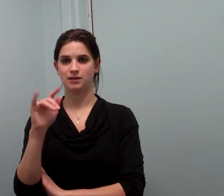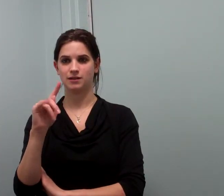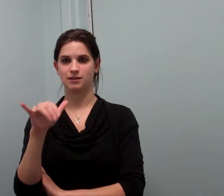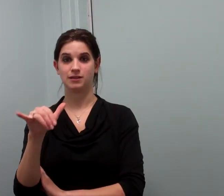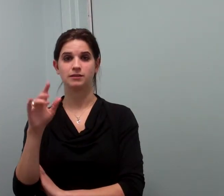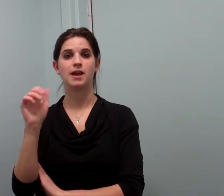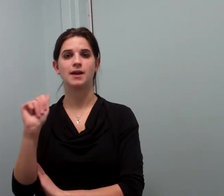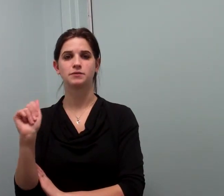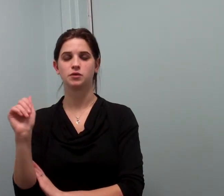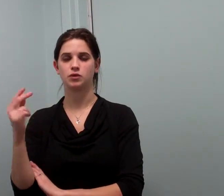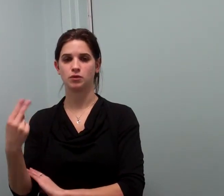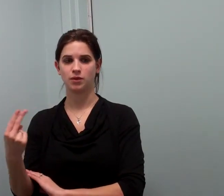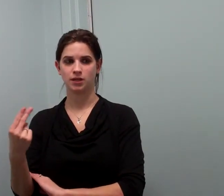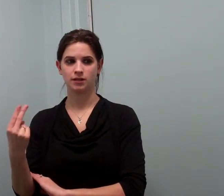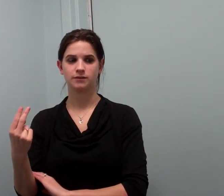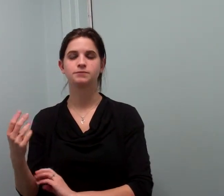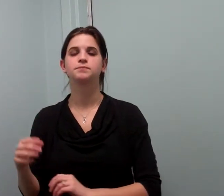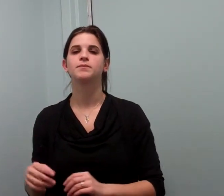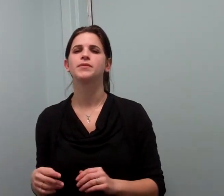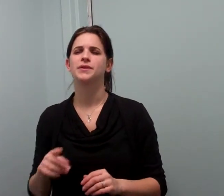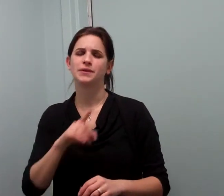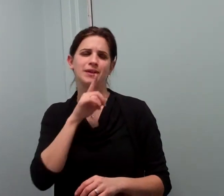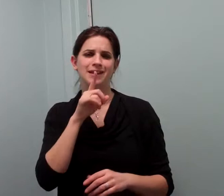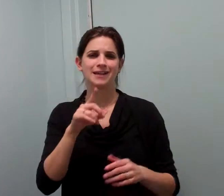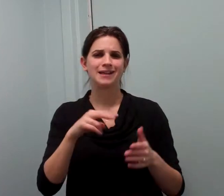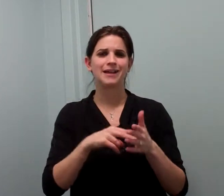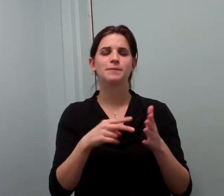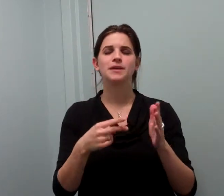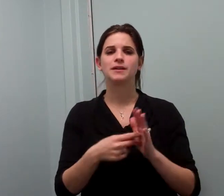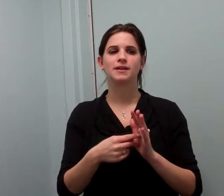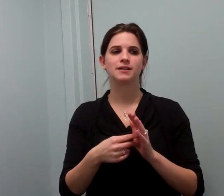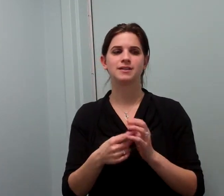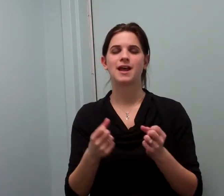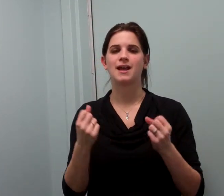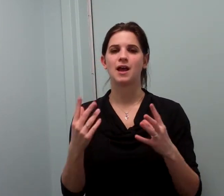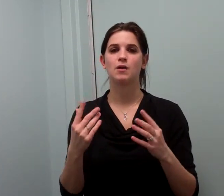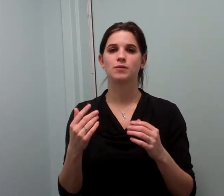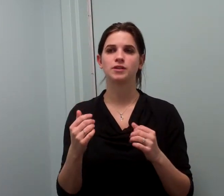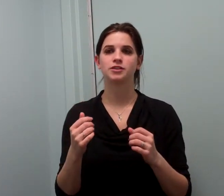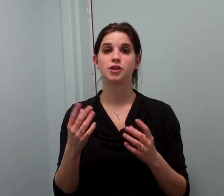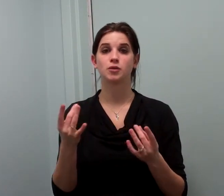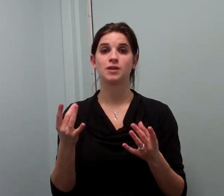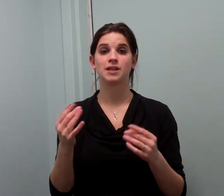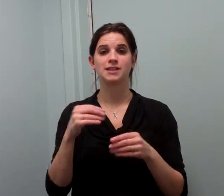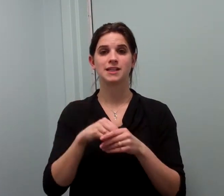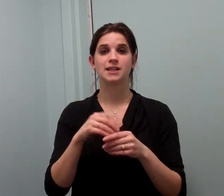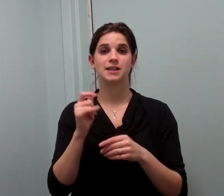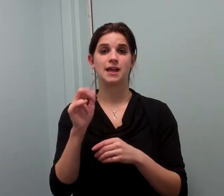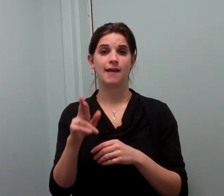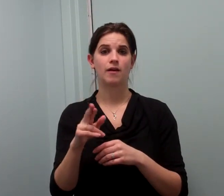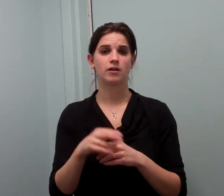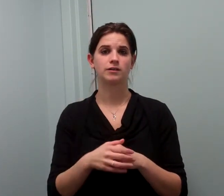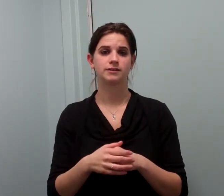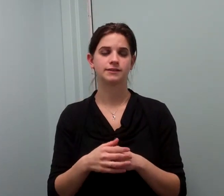in the air at a certain time. Or it says it there. Measure the amount of water vapor that the air contains at any given time and